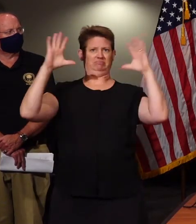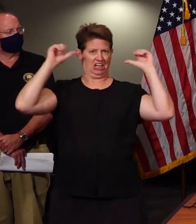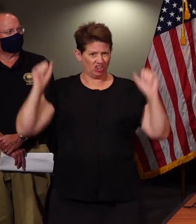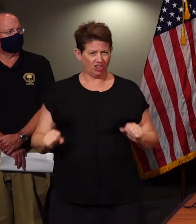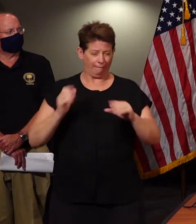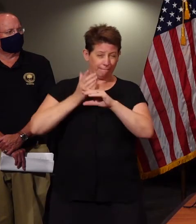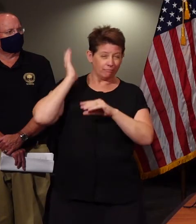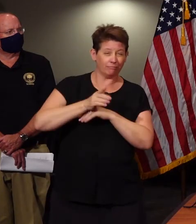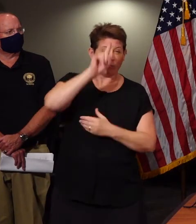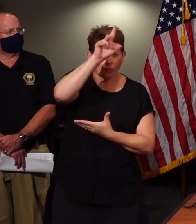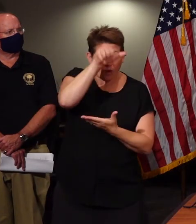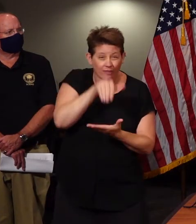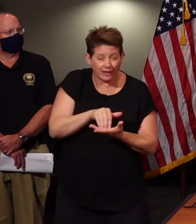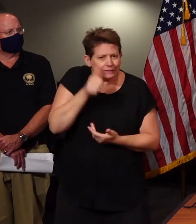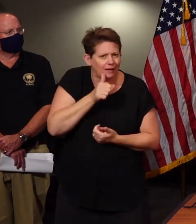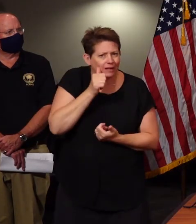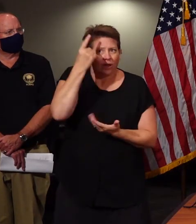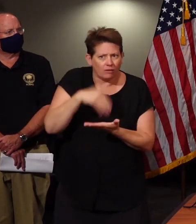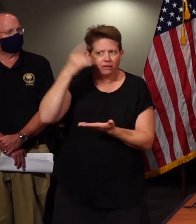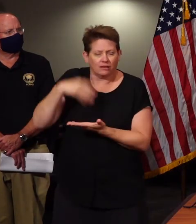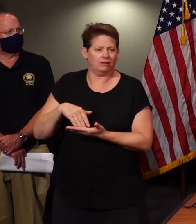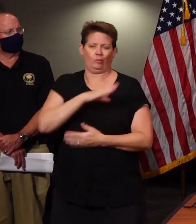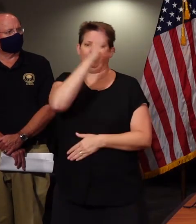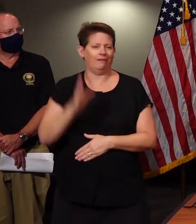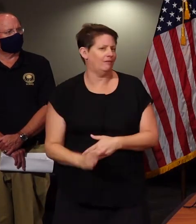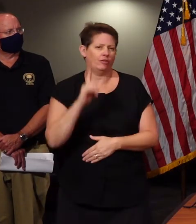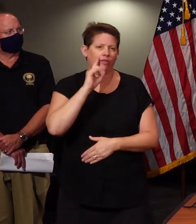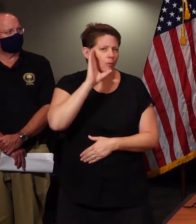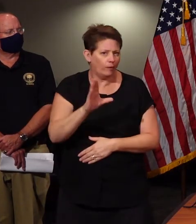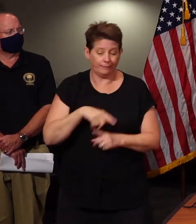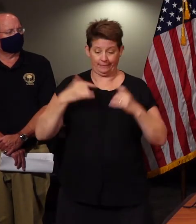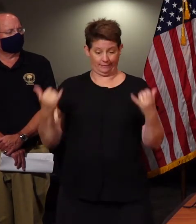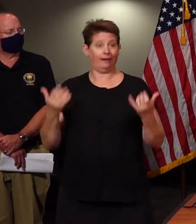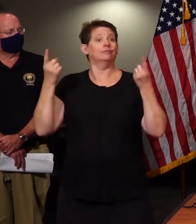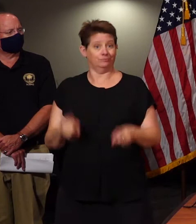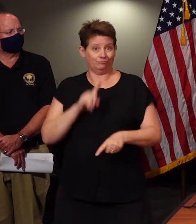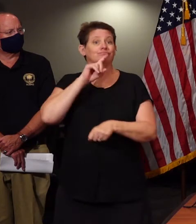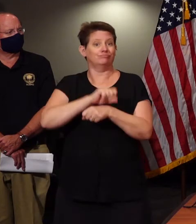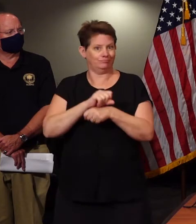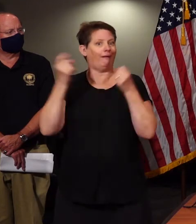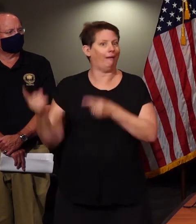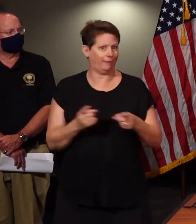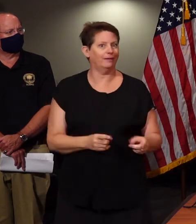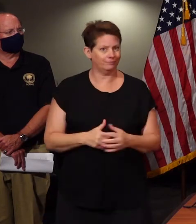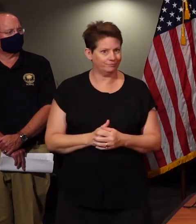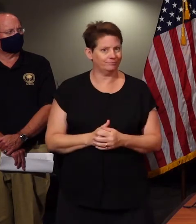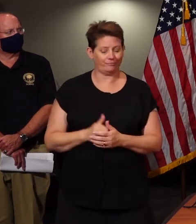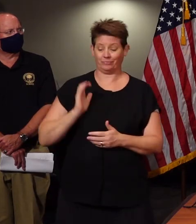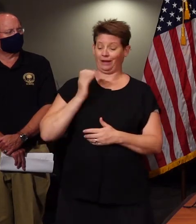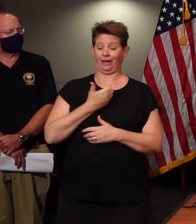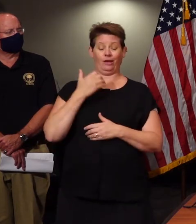positives every day? It just was unimaginable when we began, but here we are. Well, in the executive order, the state